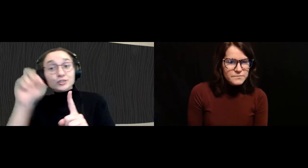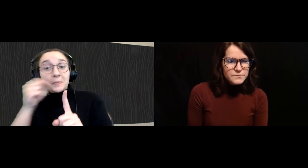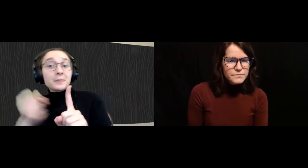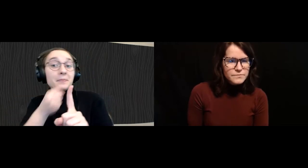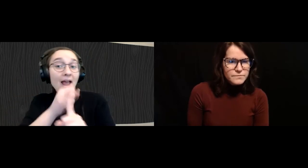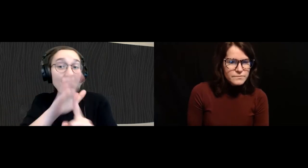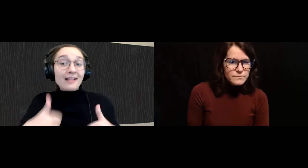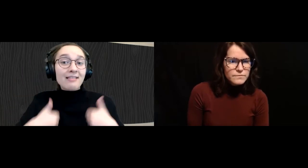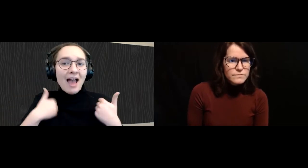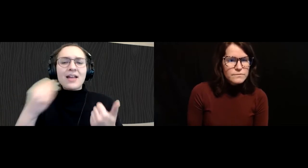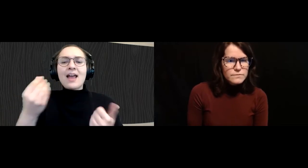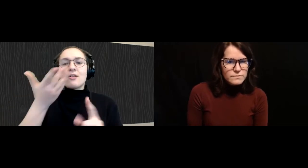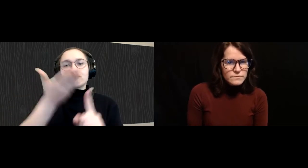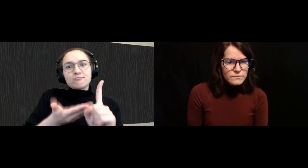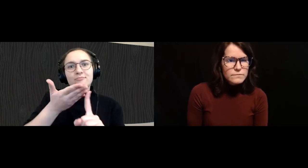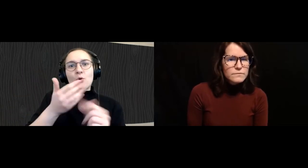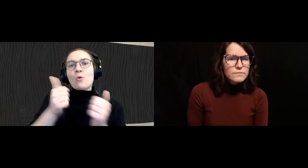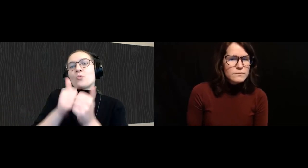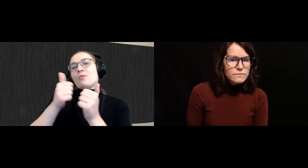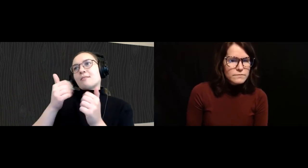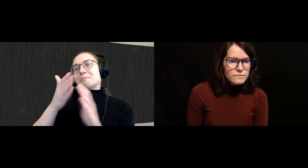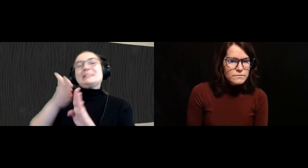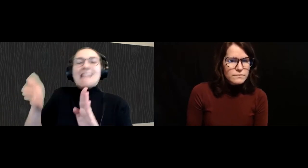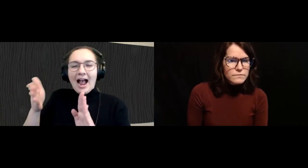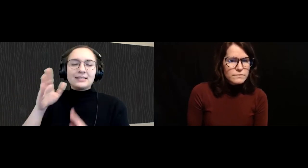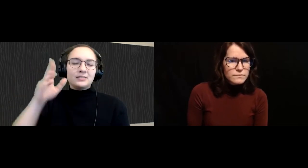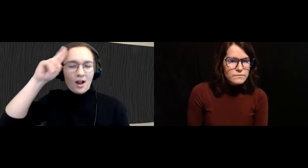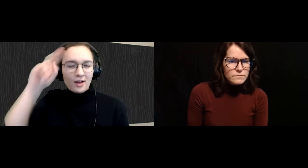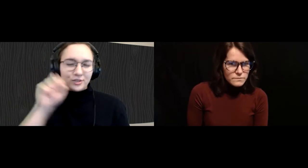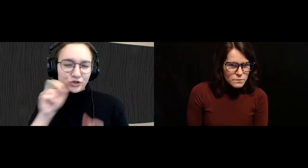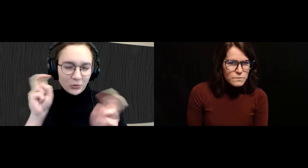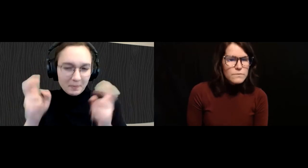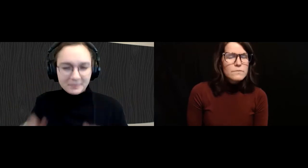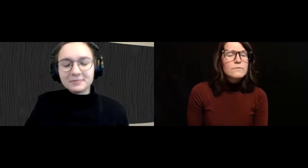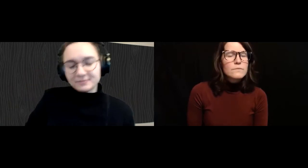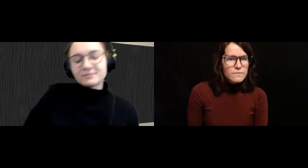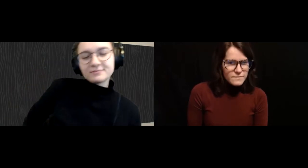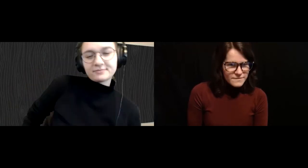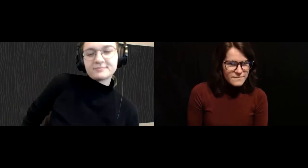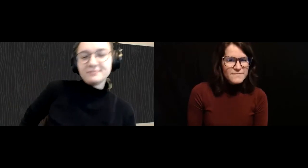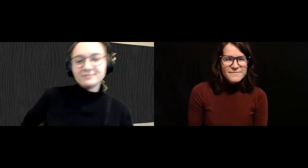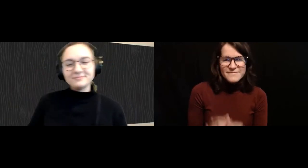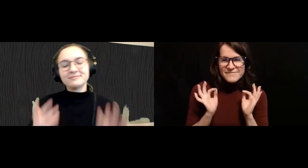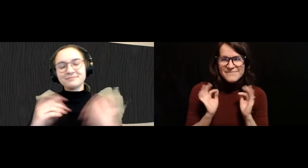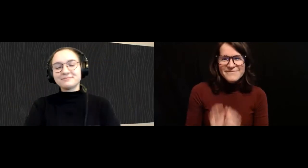she is, how Usher's syndrome has impacted her life and her life besides Usher's